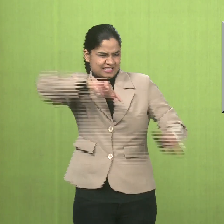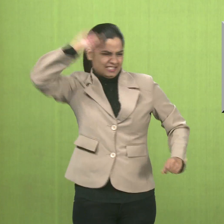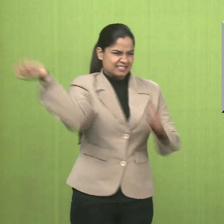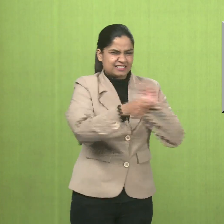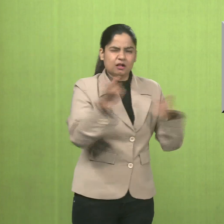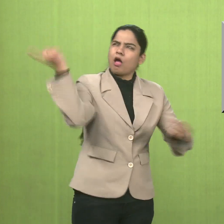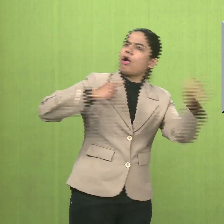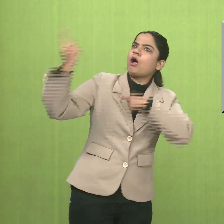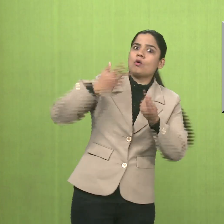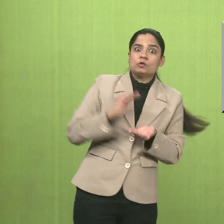Violence